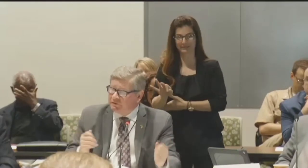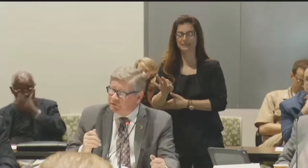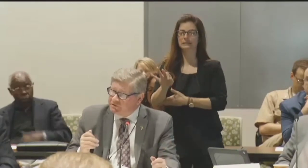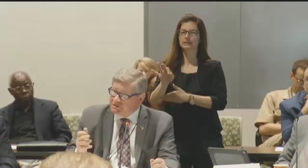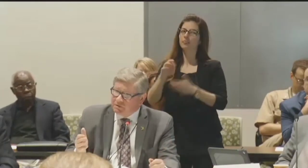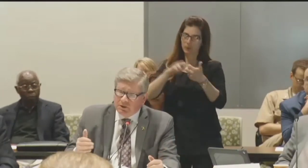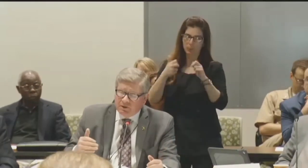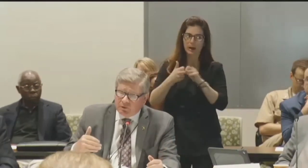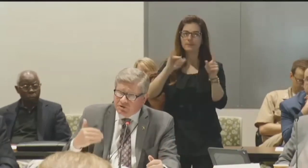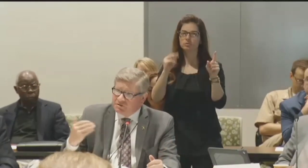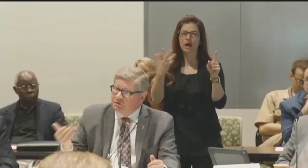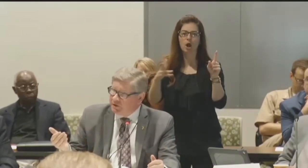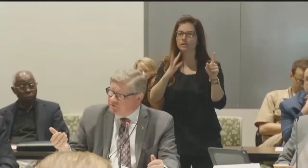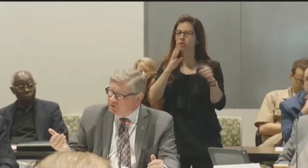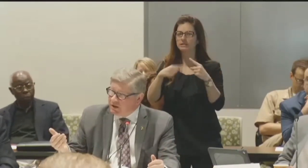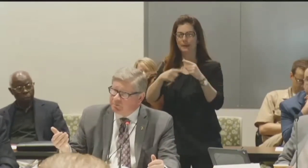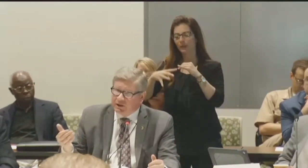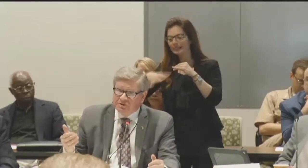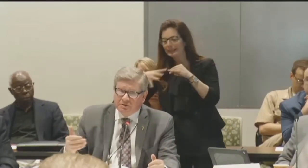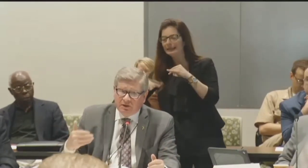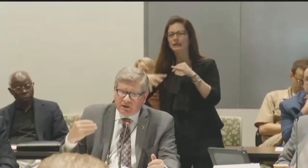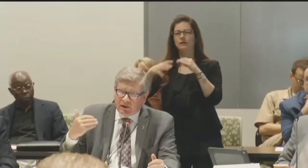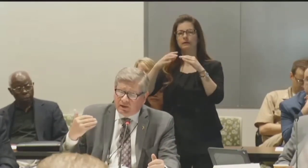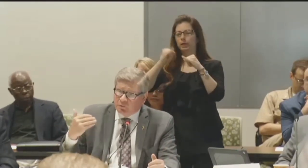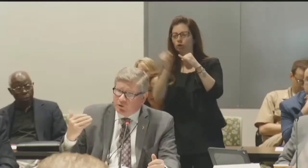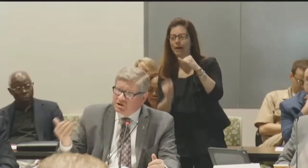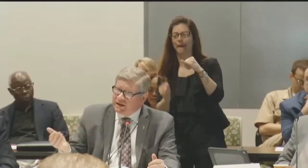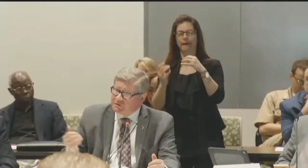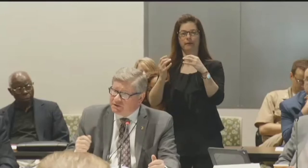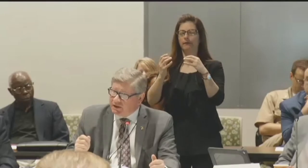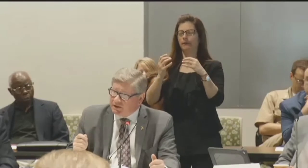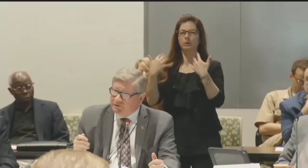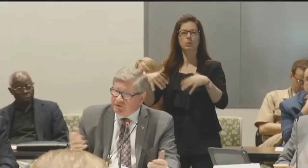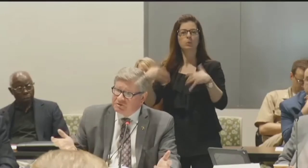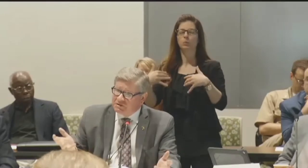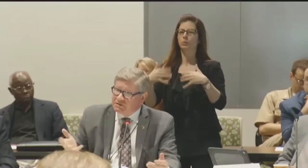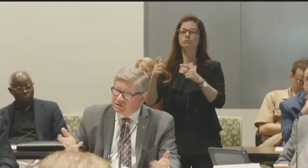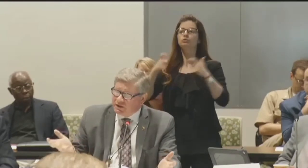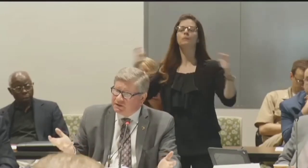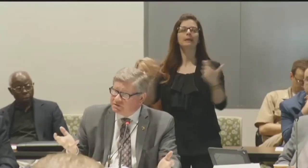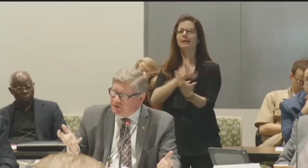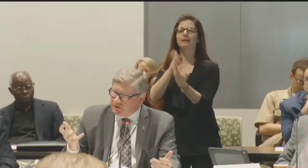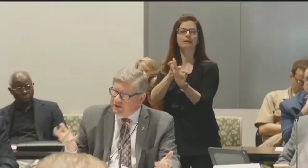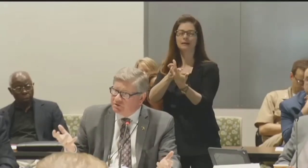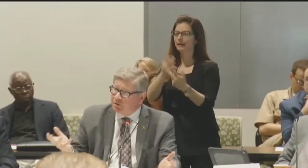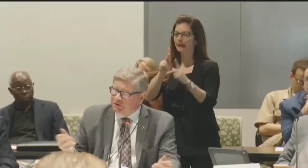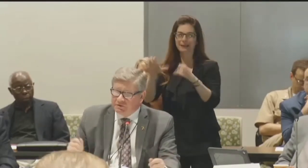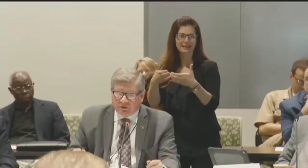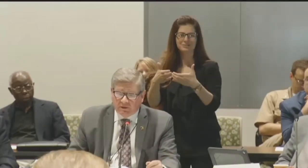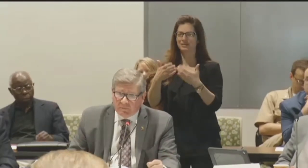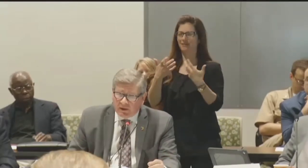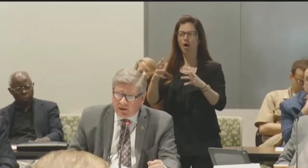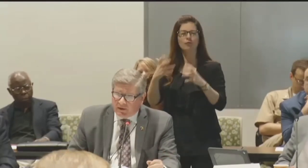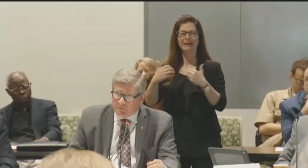water delivery system, which is too large for the population, which has inefficiencies and leakage built